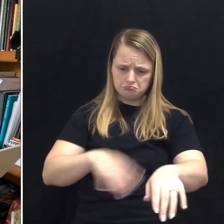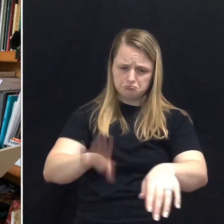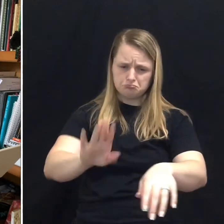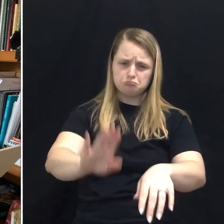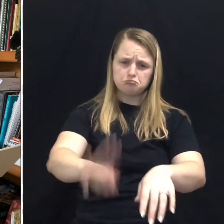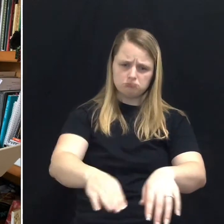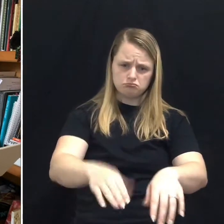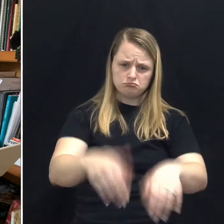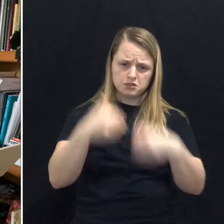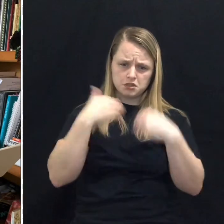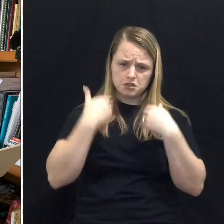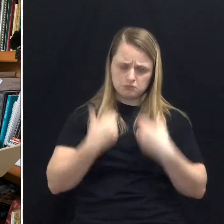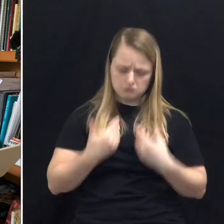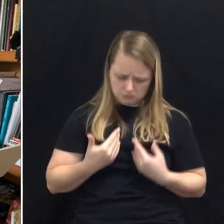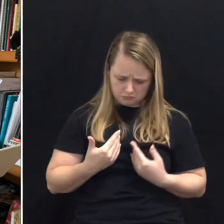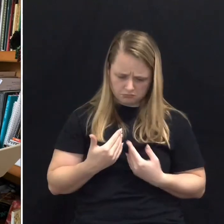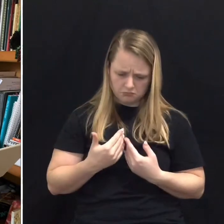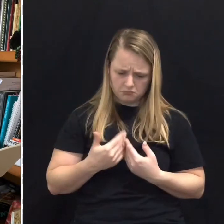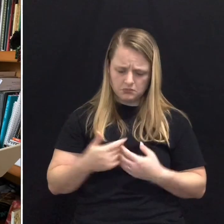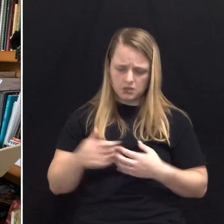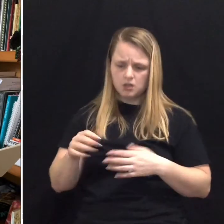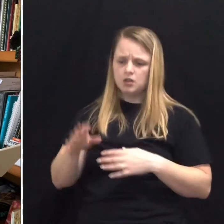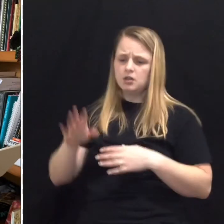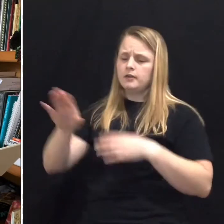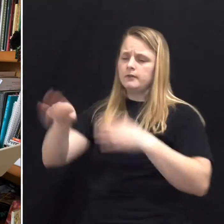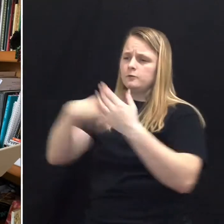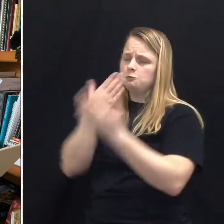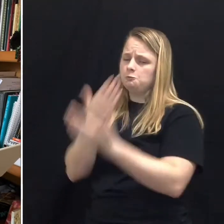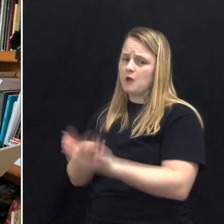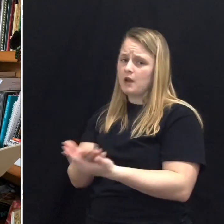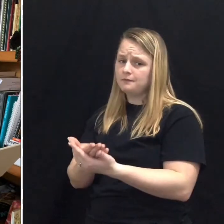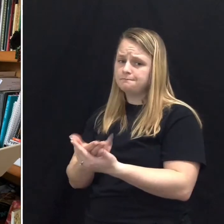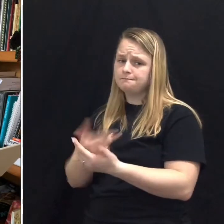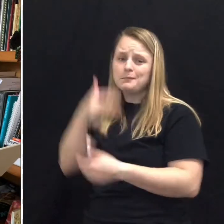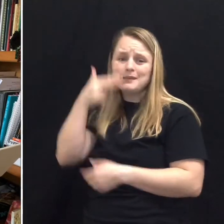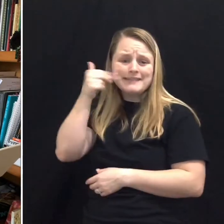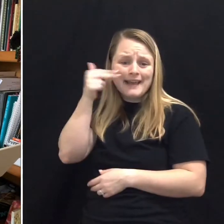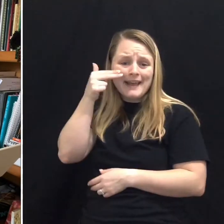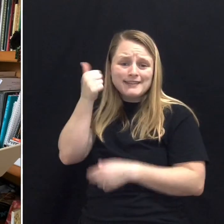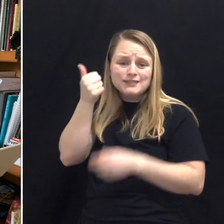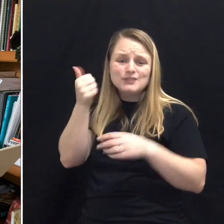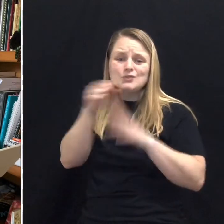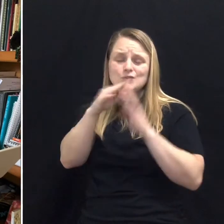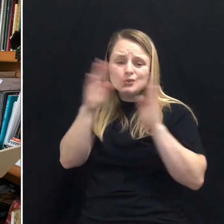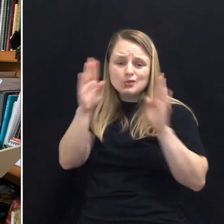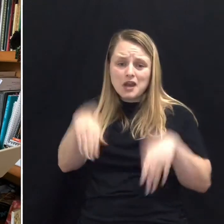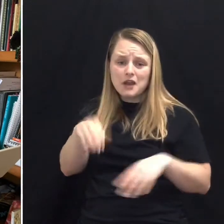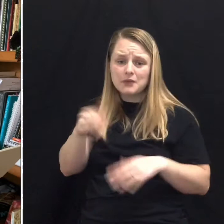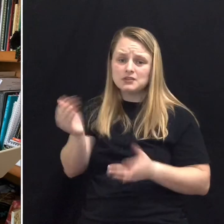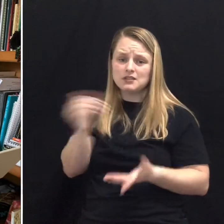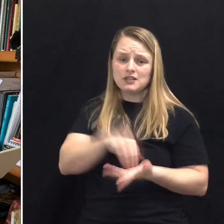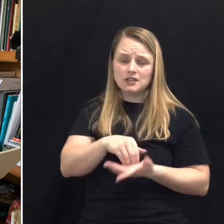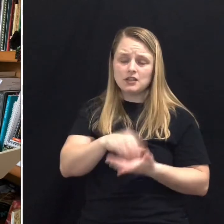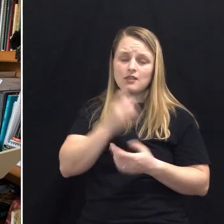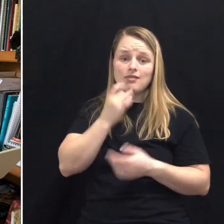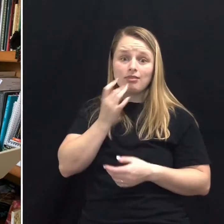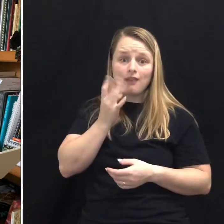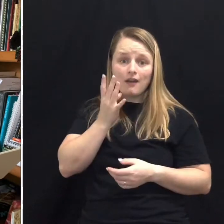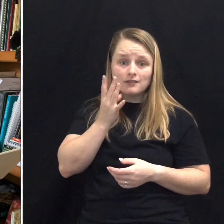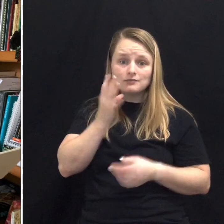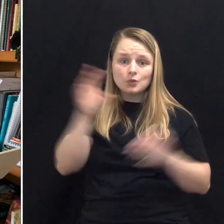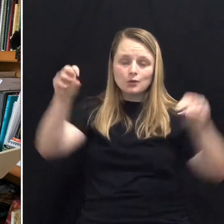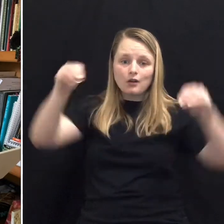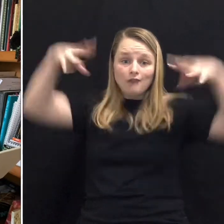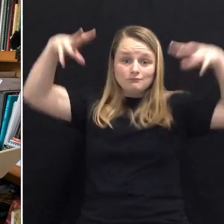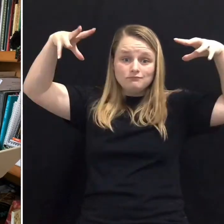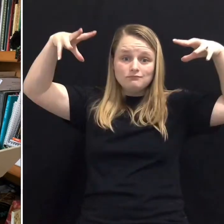bridge. It was sunset by the time he reached Miss Hester's. Lights were on, and he knew that she